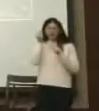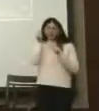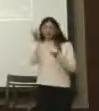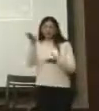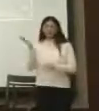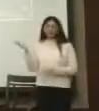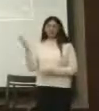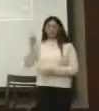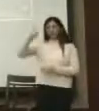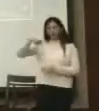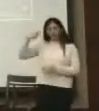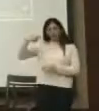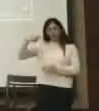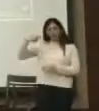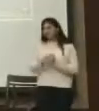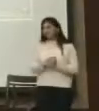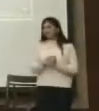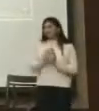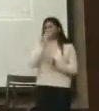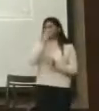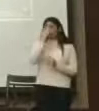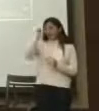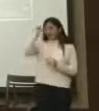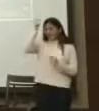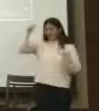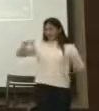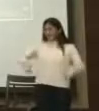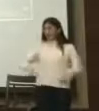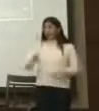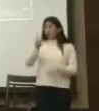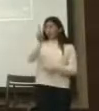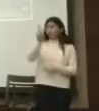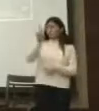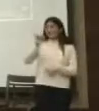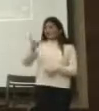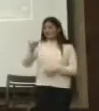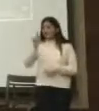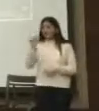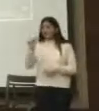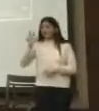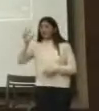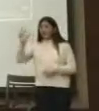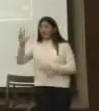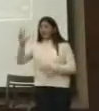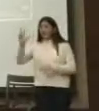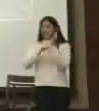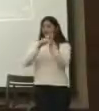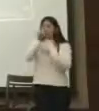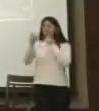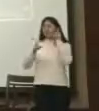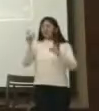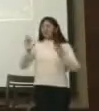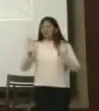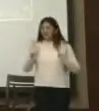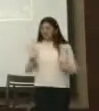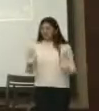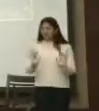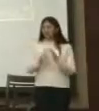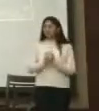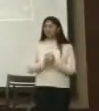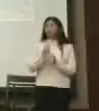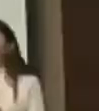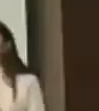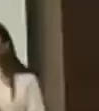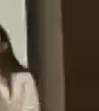video, India is home to over 26.8 million people with disabilities, amounting to over 2% of